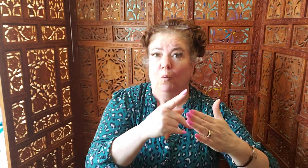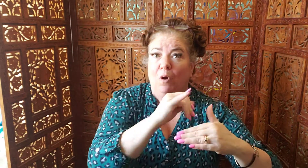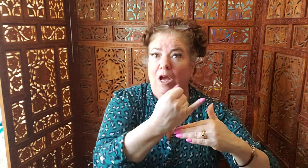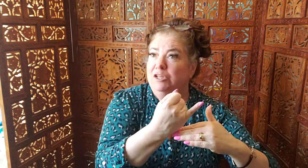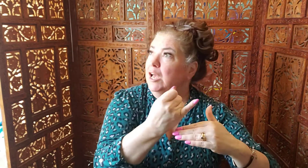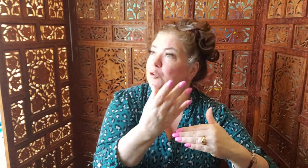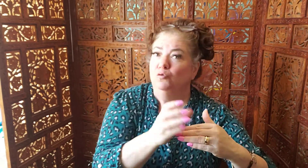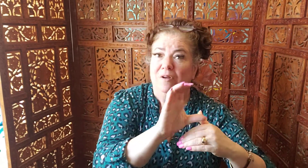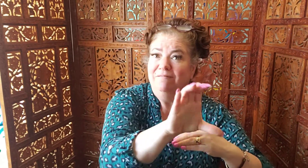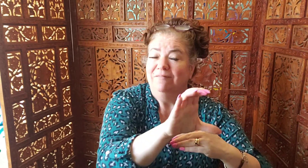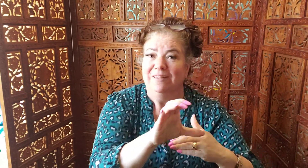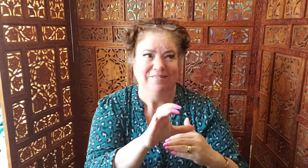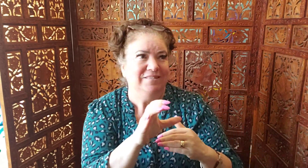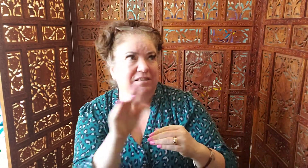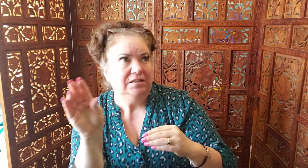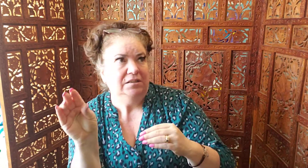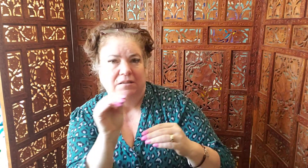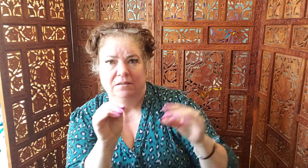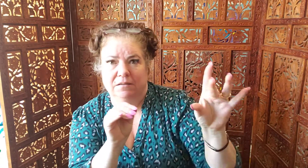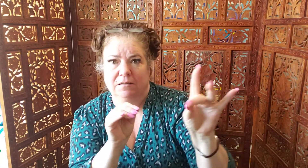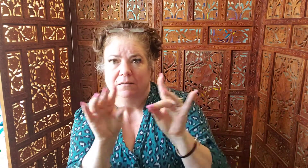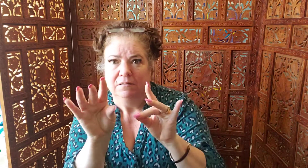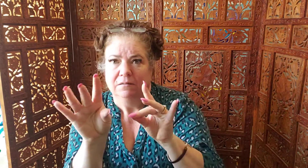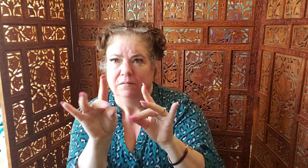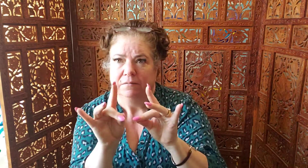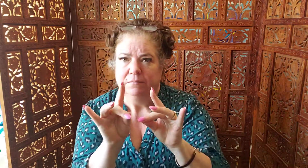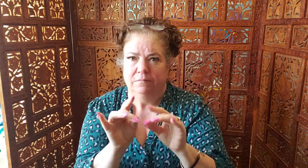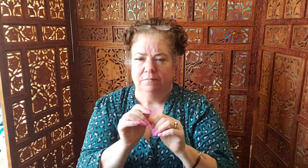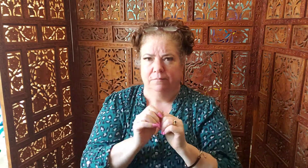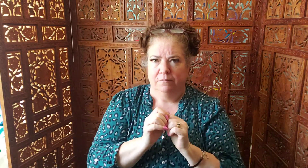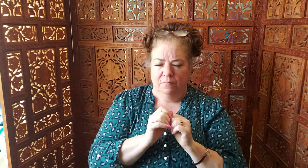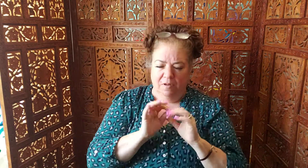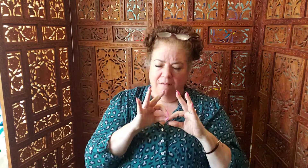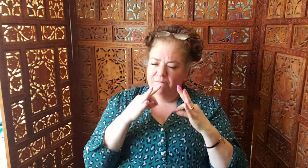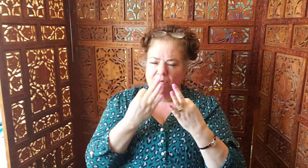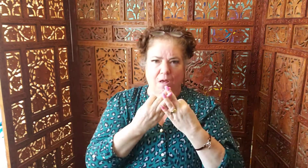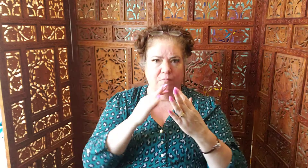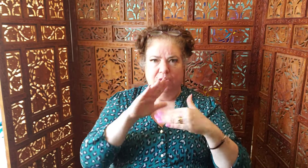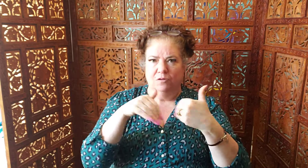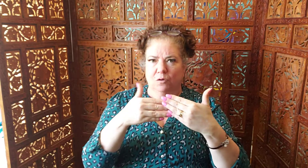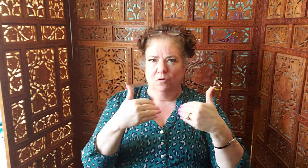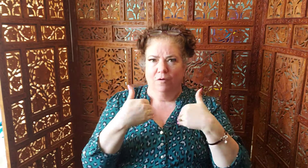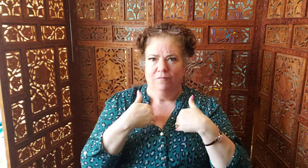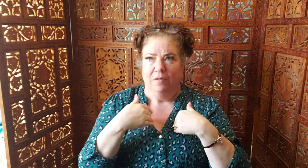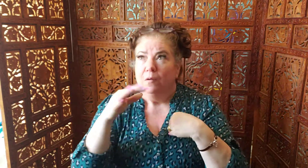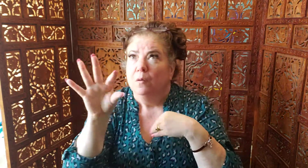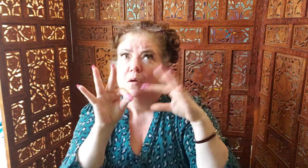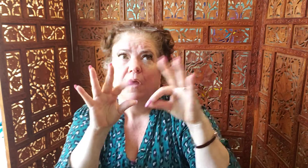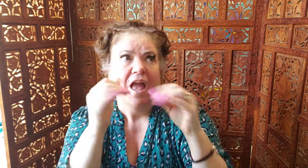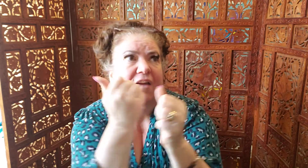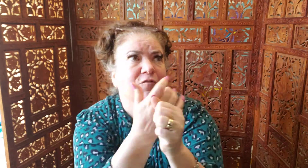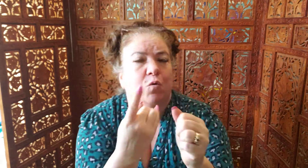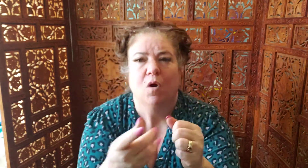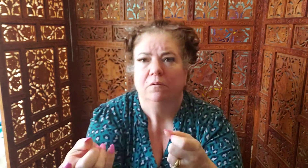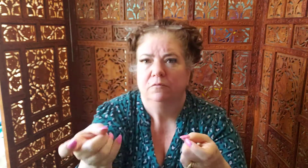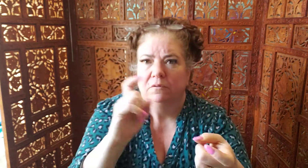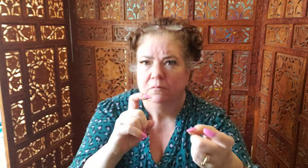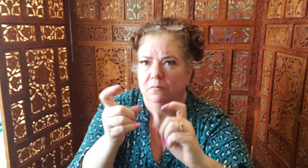it together, Family is all you piece by piece. Only way to make a work of art. Every moment makes a contribution. Every little detail plays a